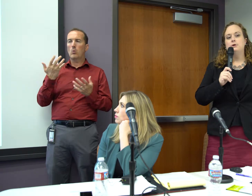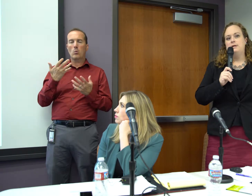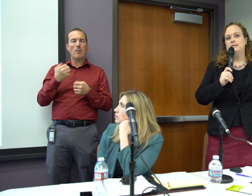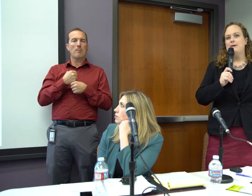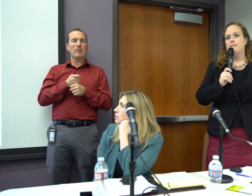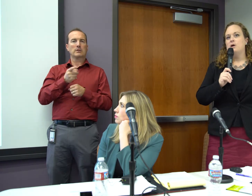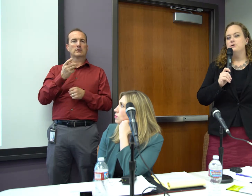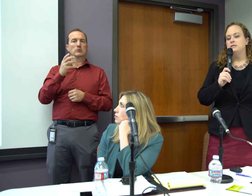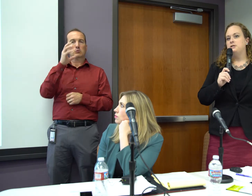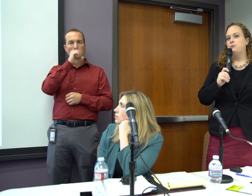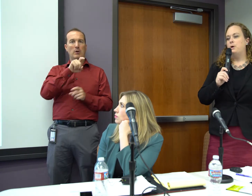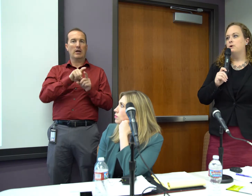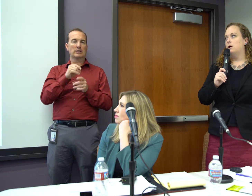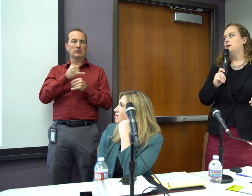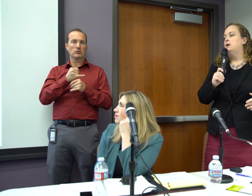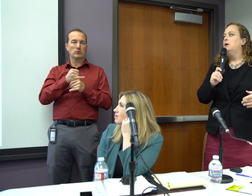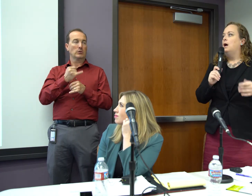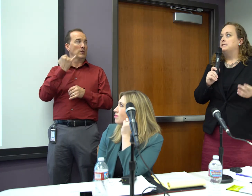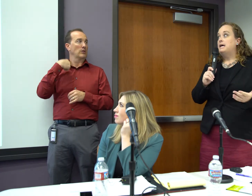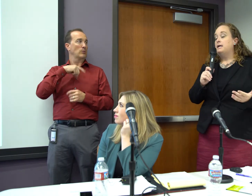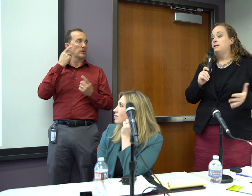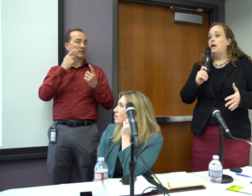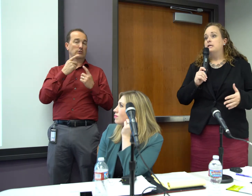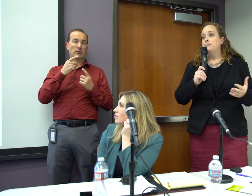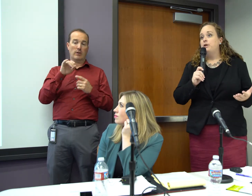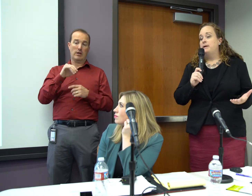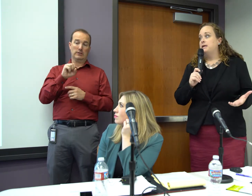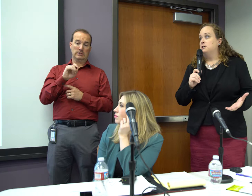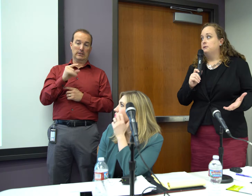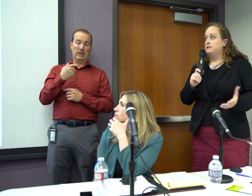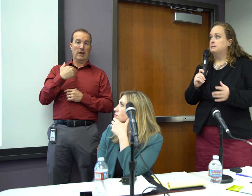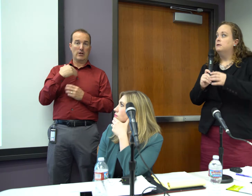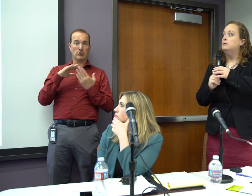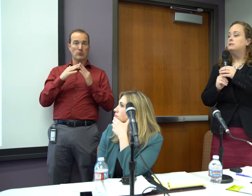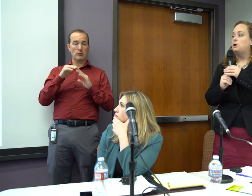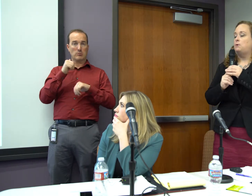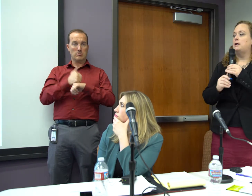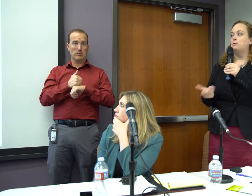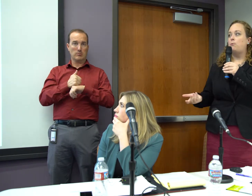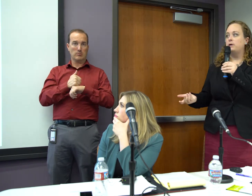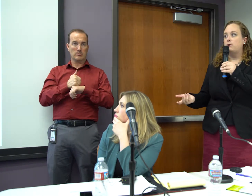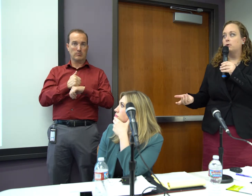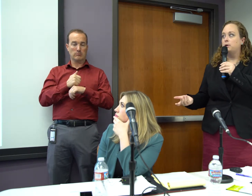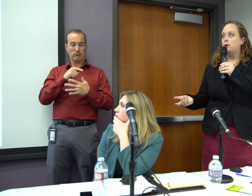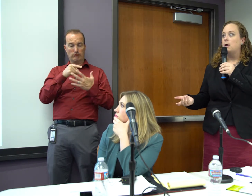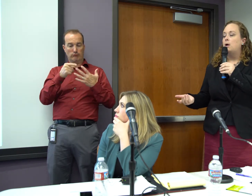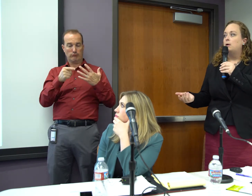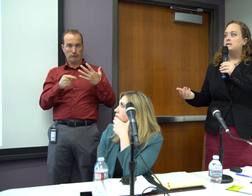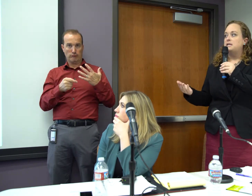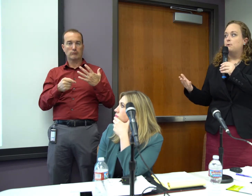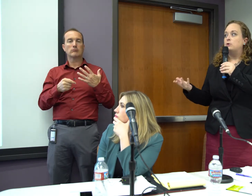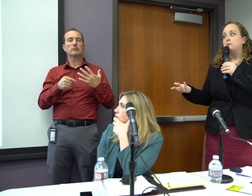think those are good things to keep in mind when you're considering whether or not a setting has community-based characteristics. So as Laura pointed out